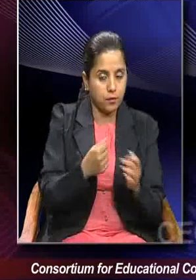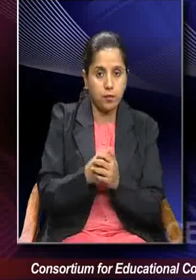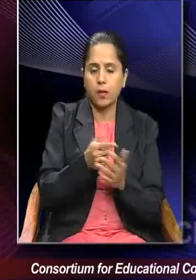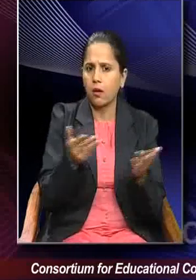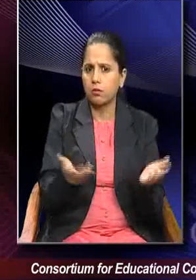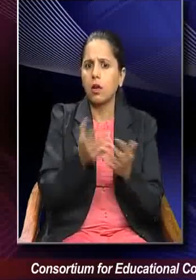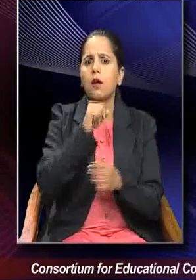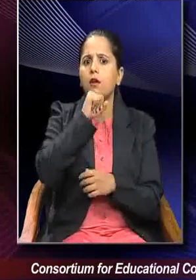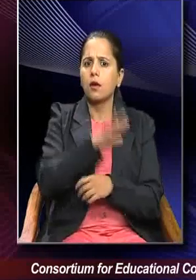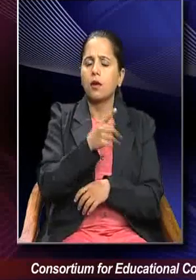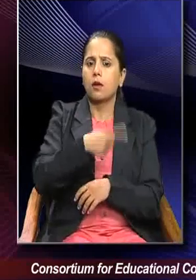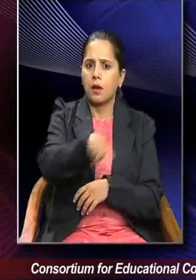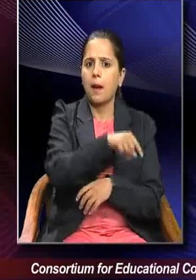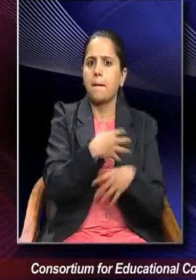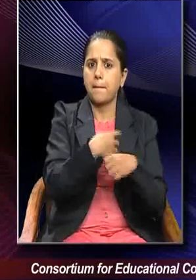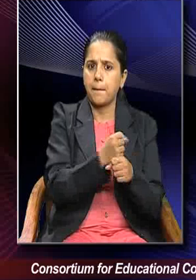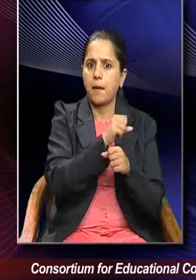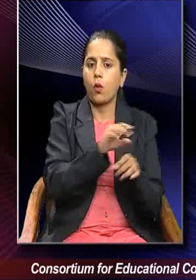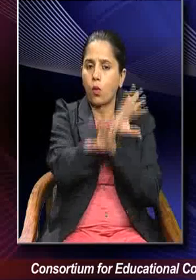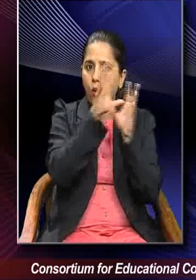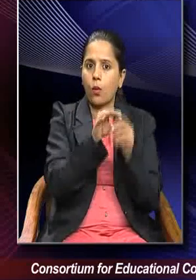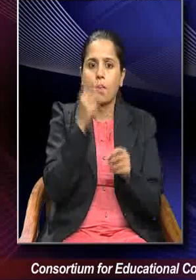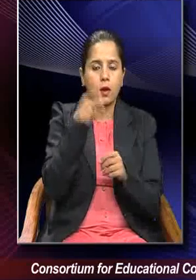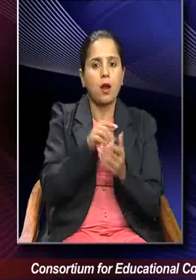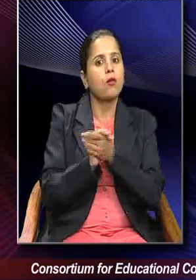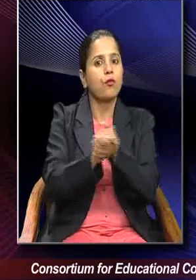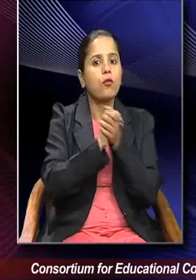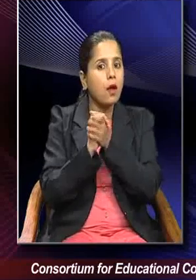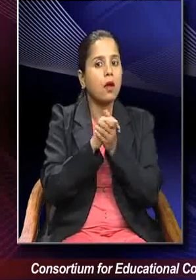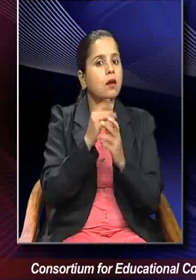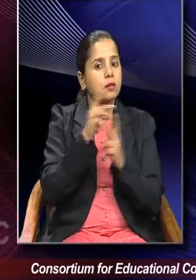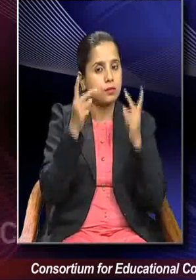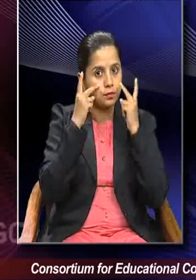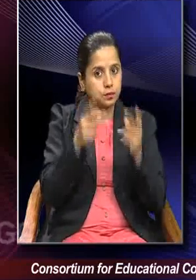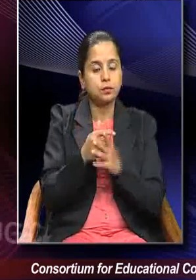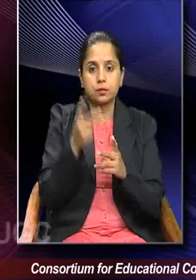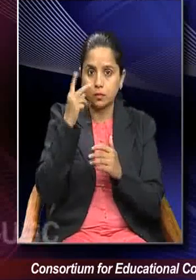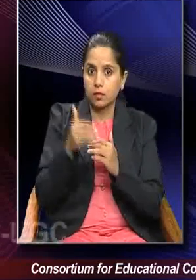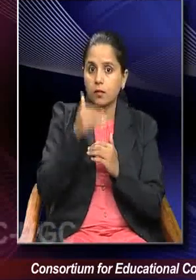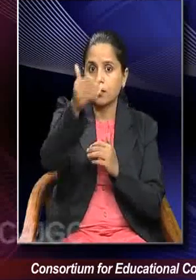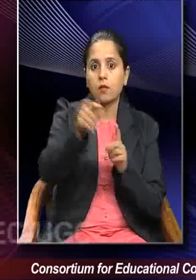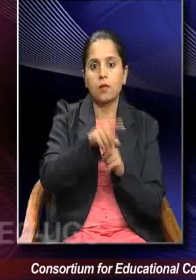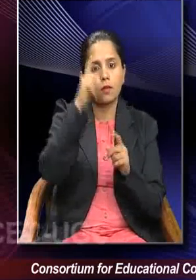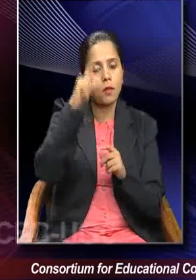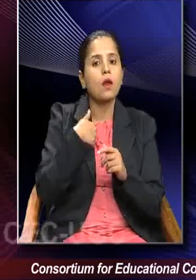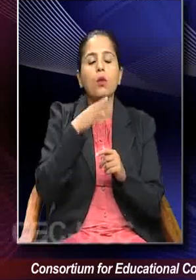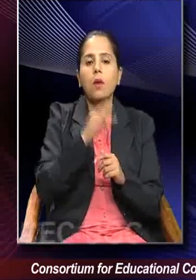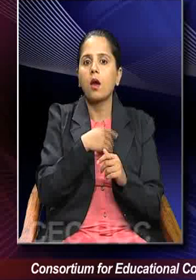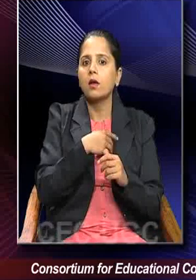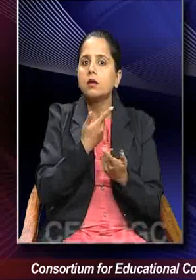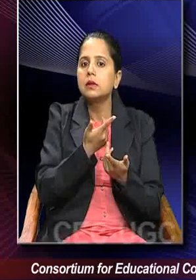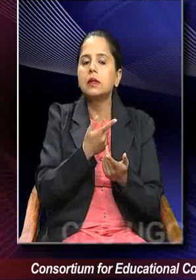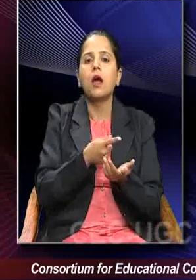Encourage youngsters to form a wholesome friendships and look to reliable peers